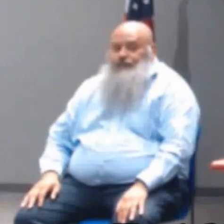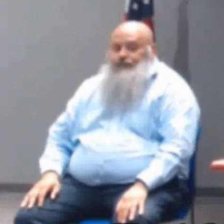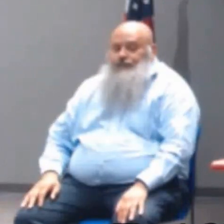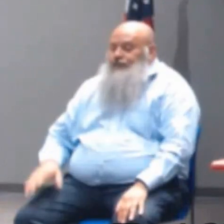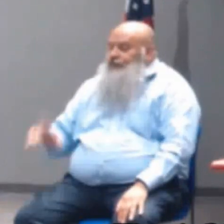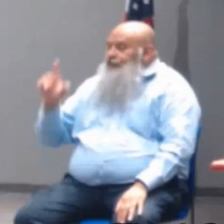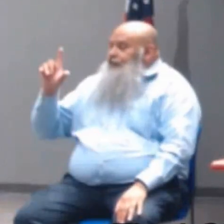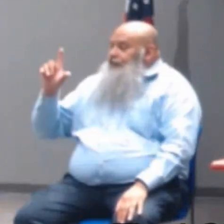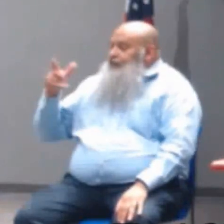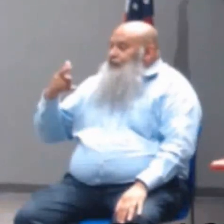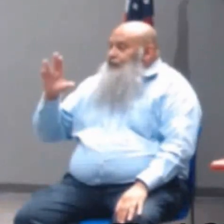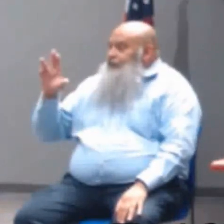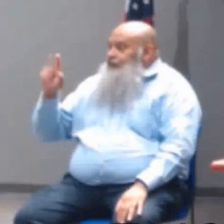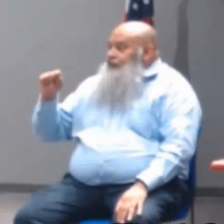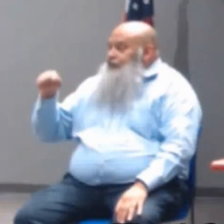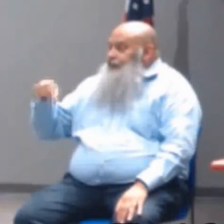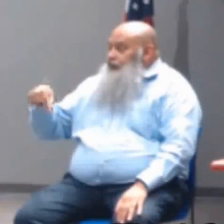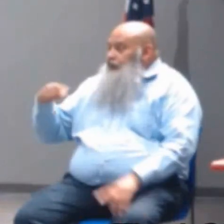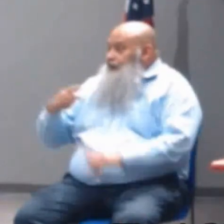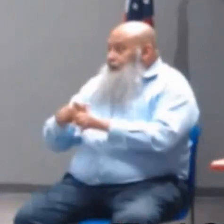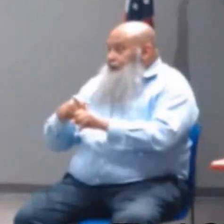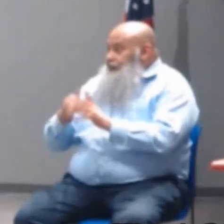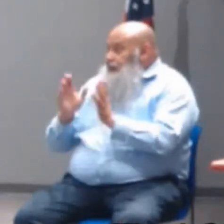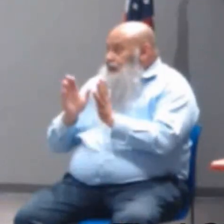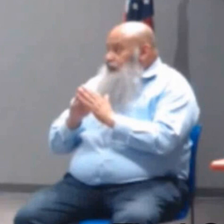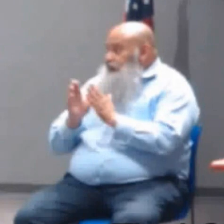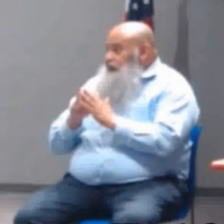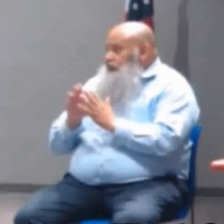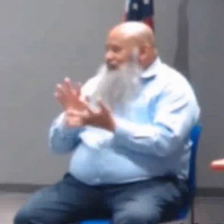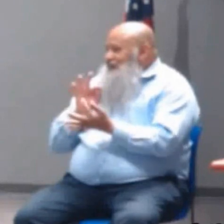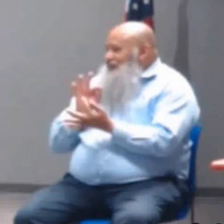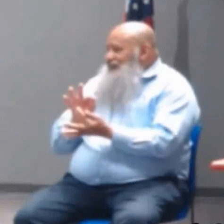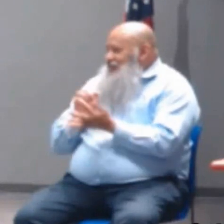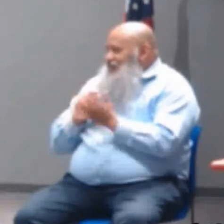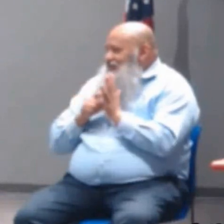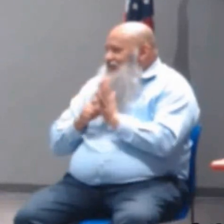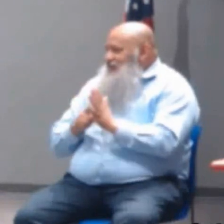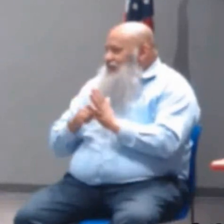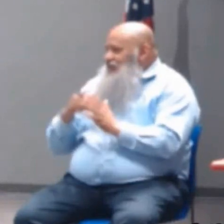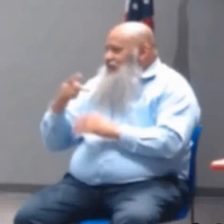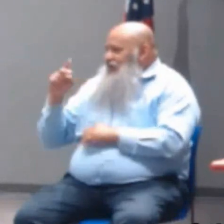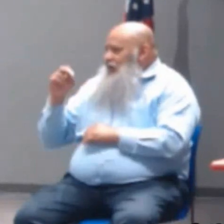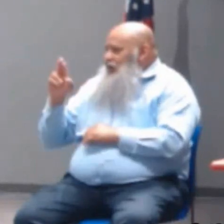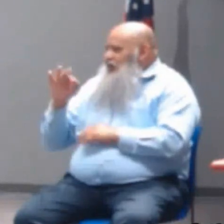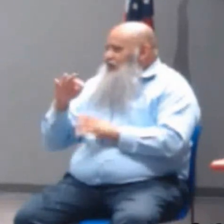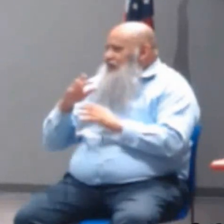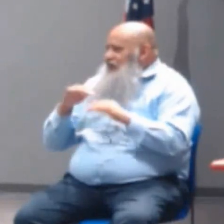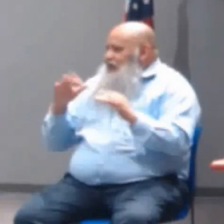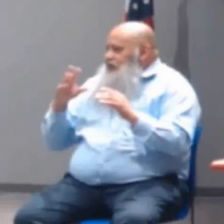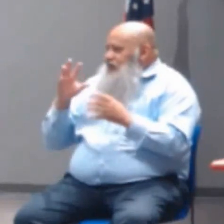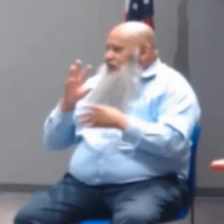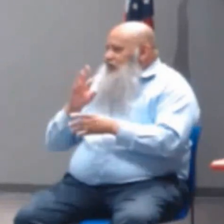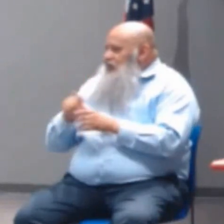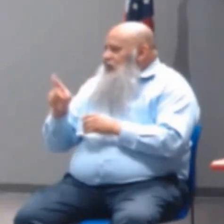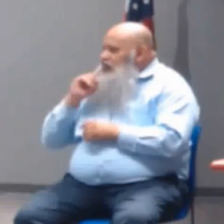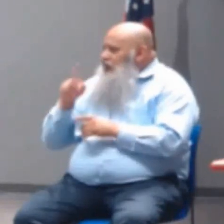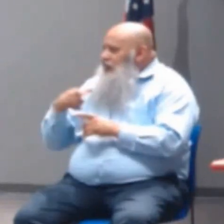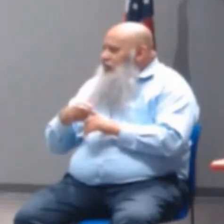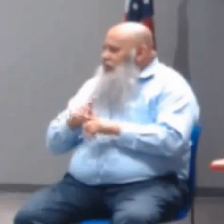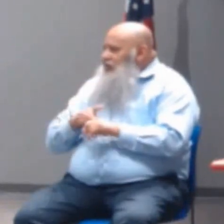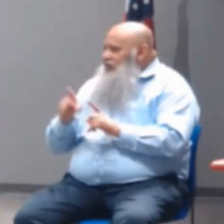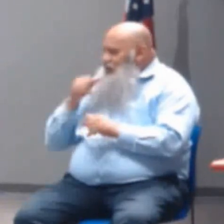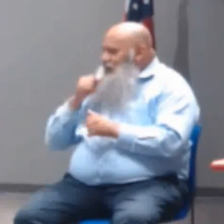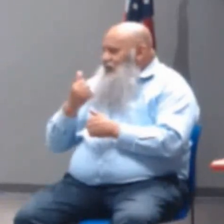The LGBTQ plus community is a perfect example of the power of diversity and inclusion. We heard about the different